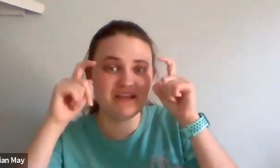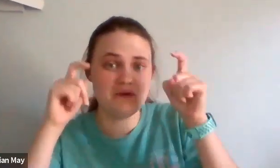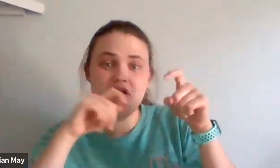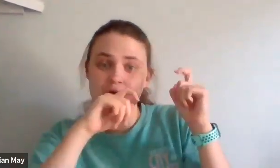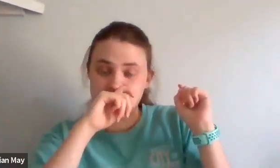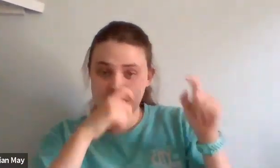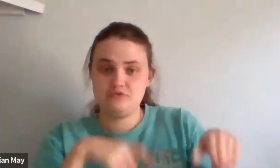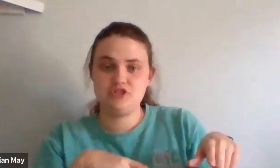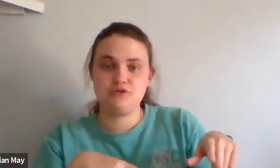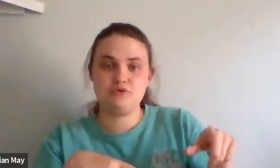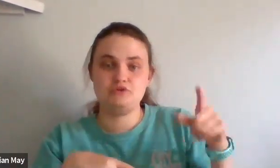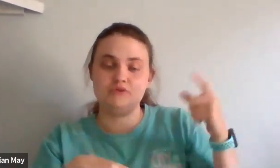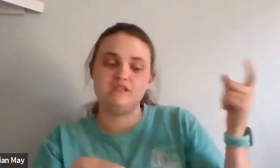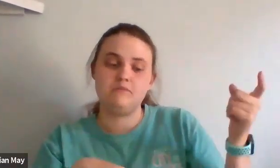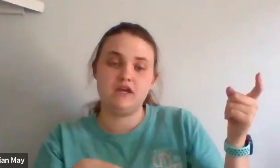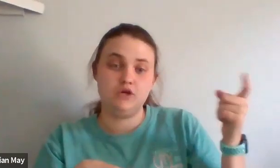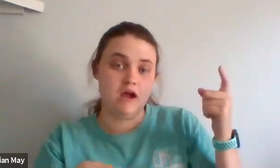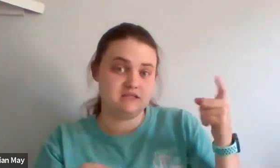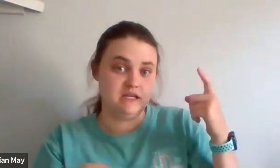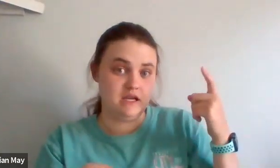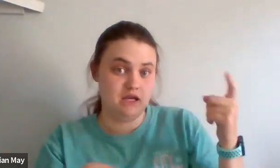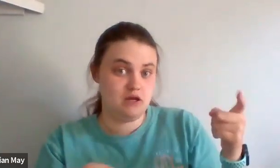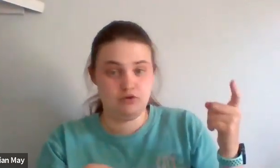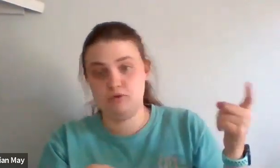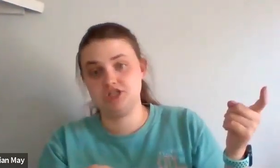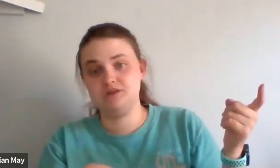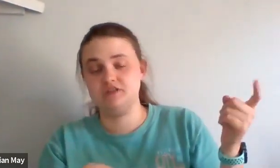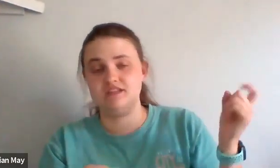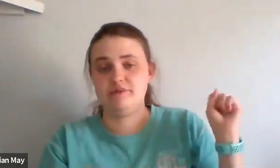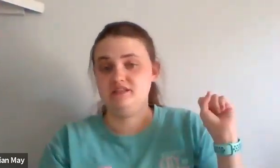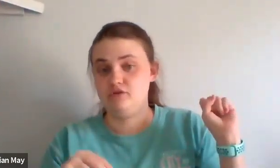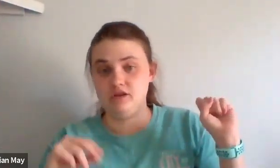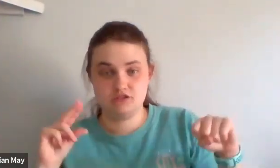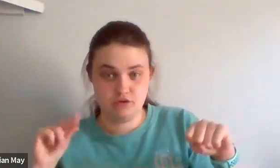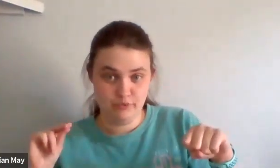up shows them that you are asking another question, but this time it's either a yes or no.